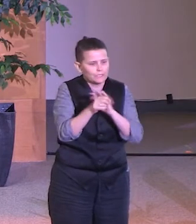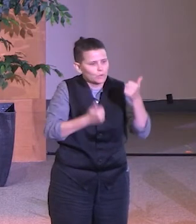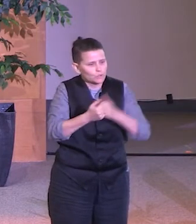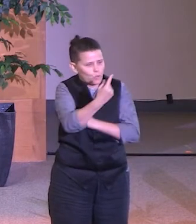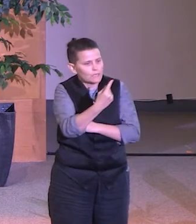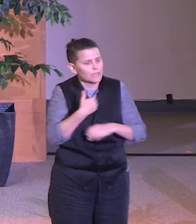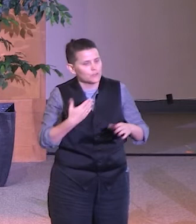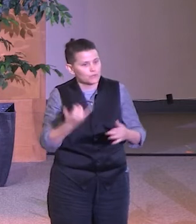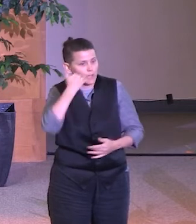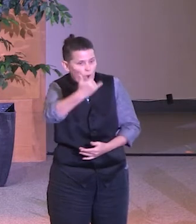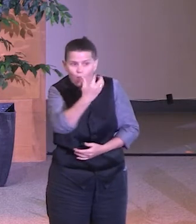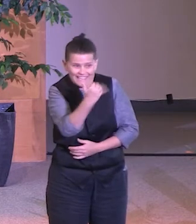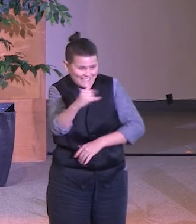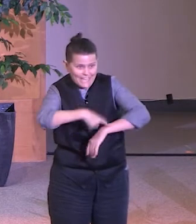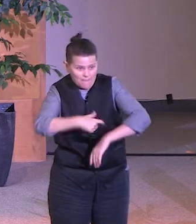to call anytime.